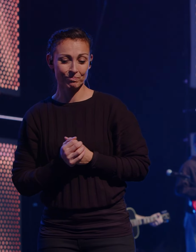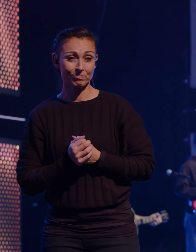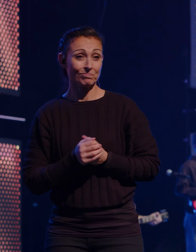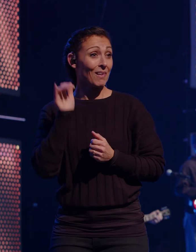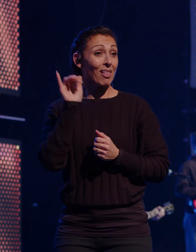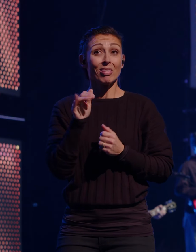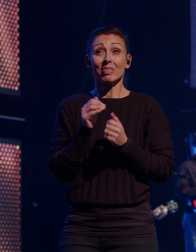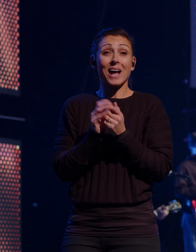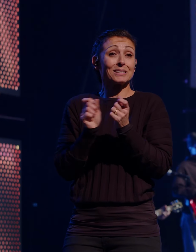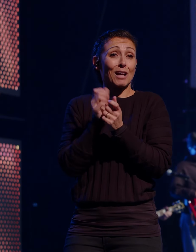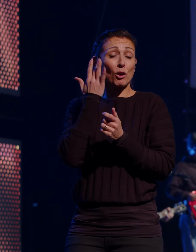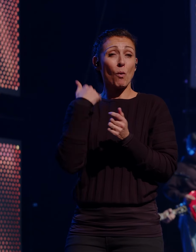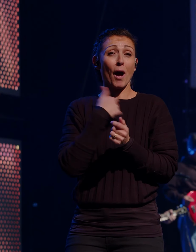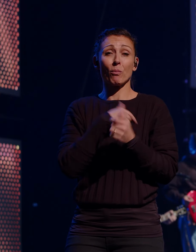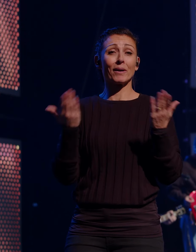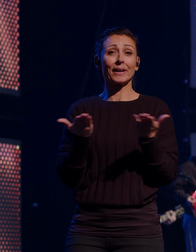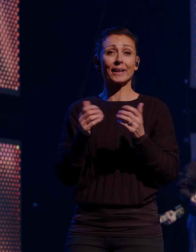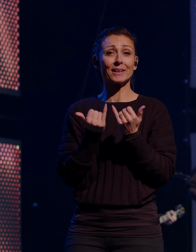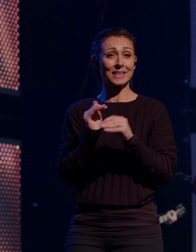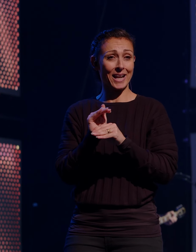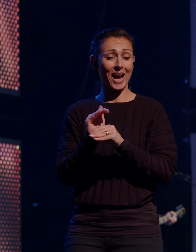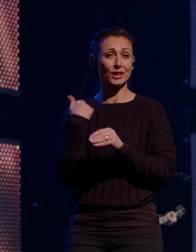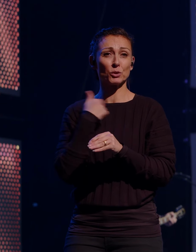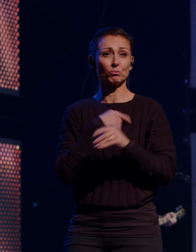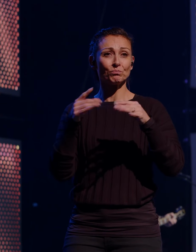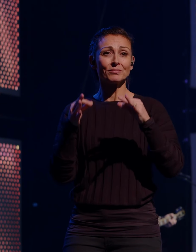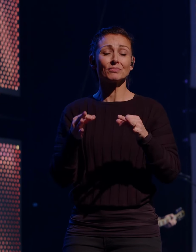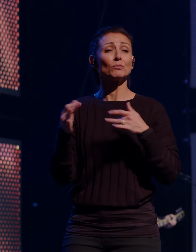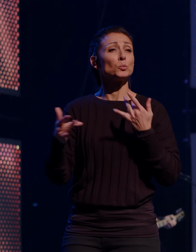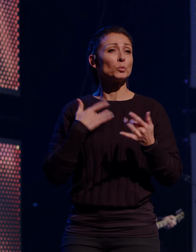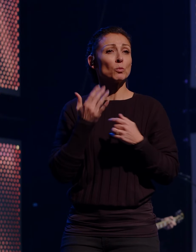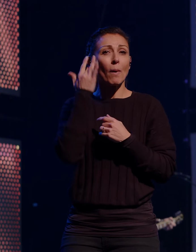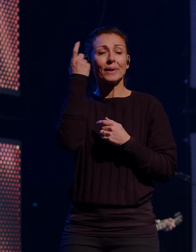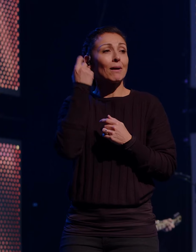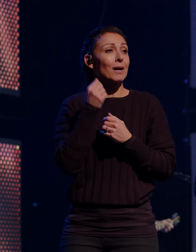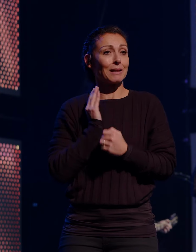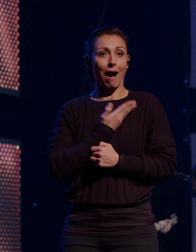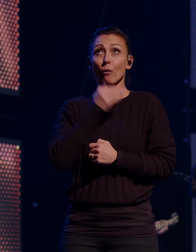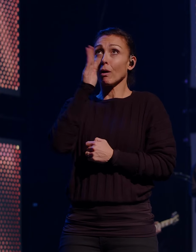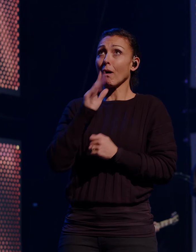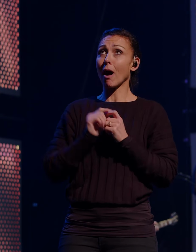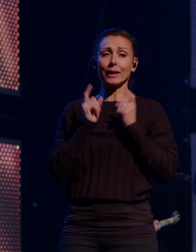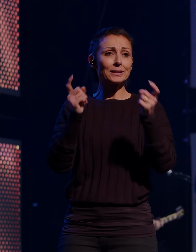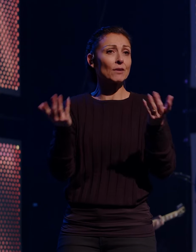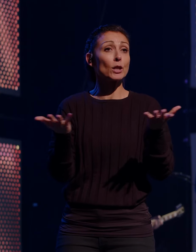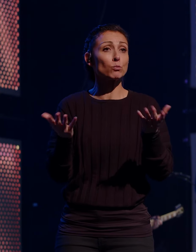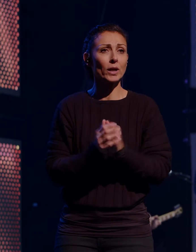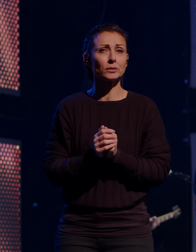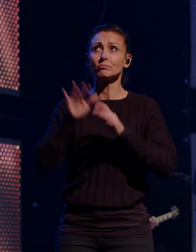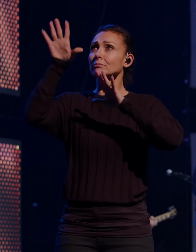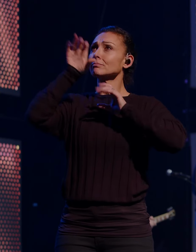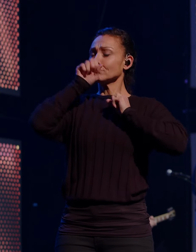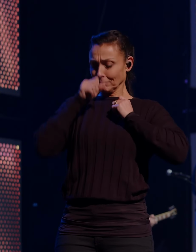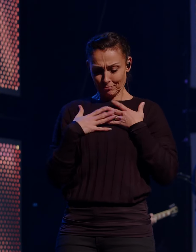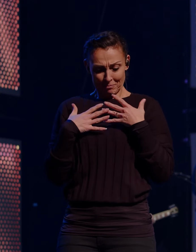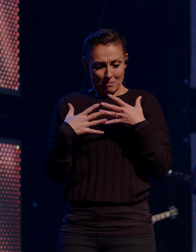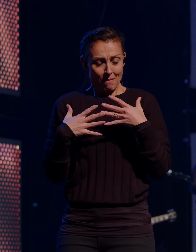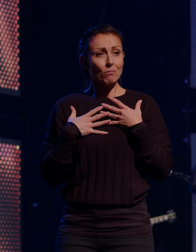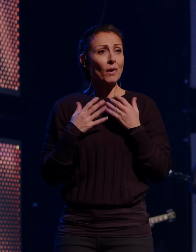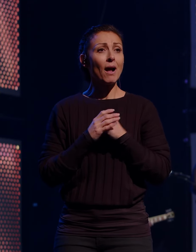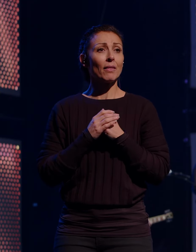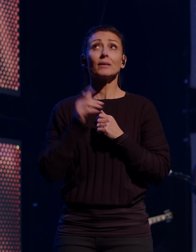What we come to do tonight, we've come to rejoice because God has given us something to rejoice about. He's given us breath in our body. He's allowed for us to see